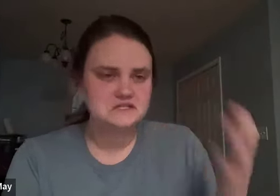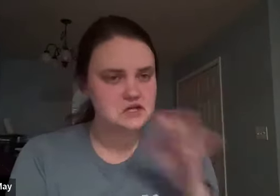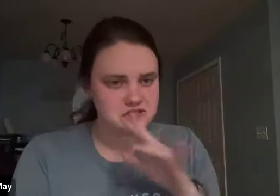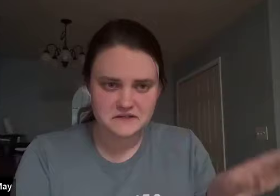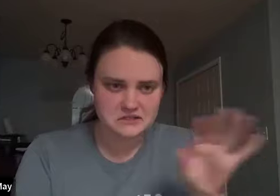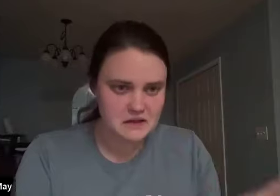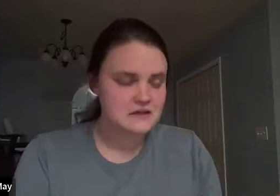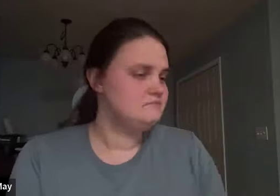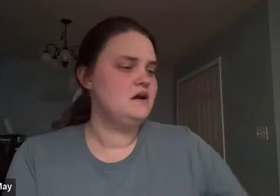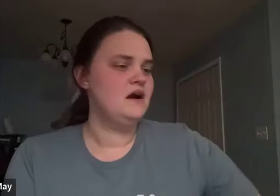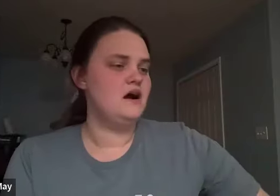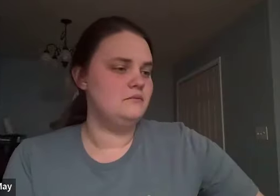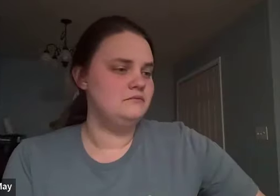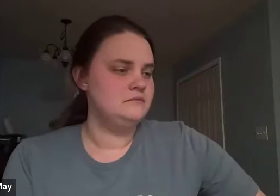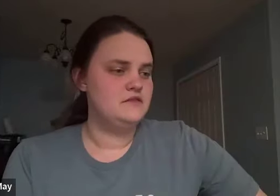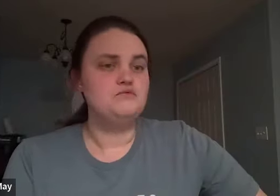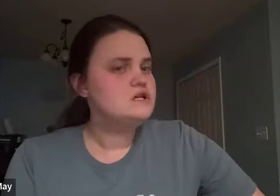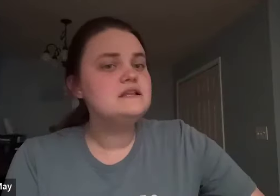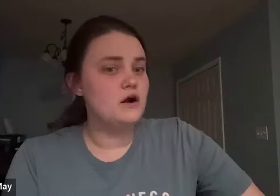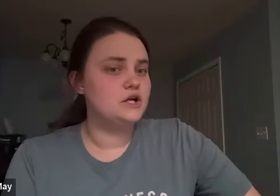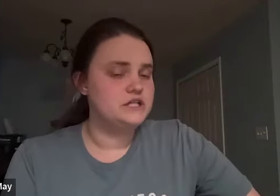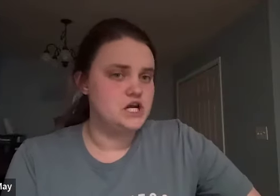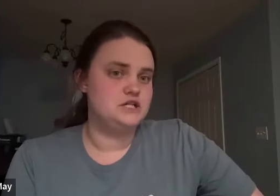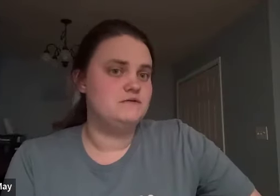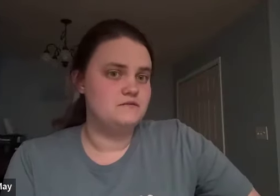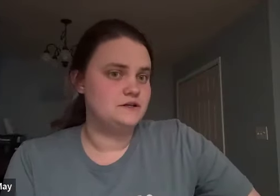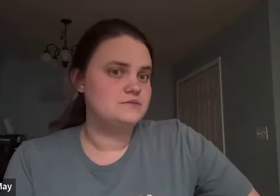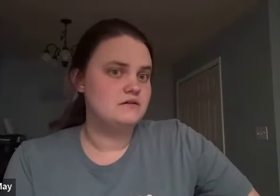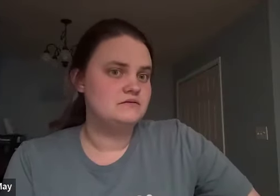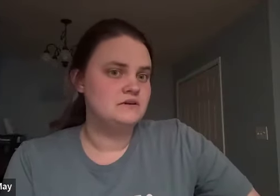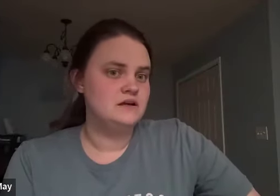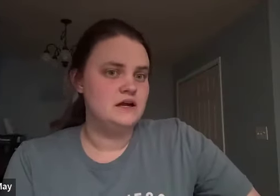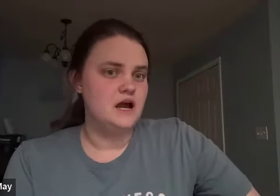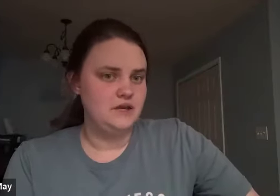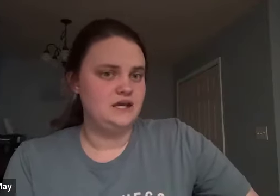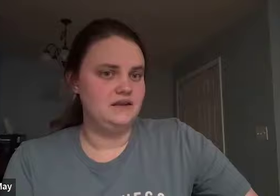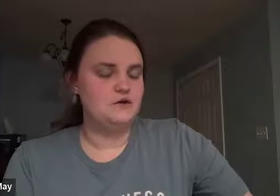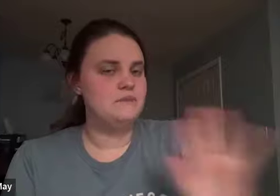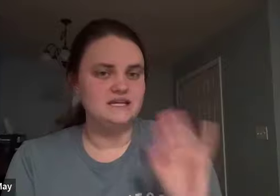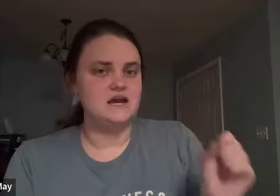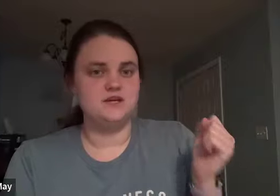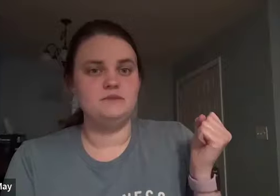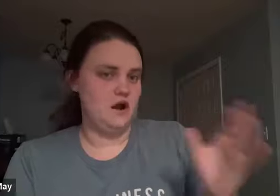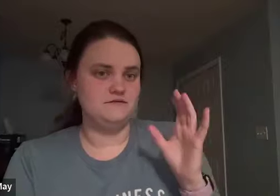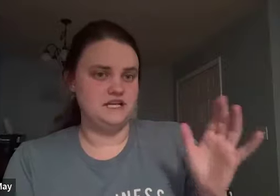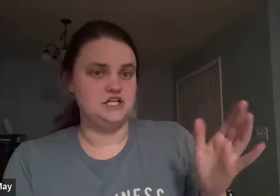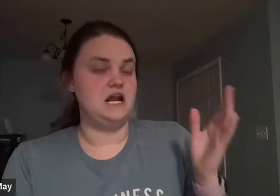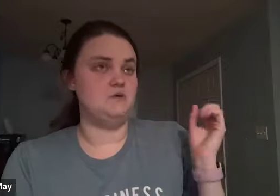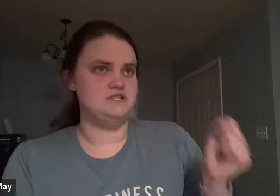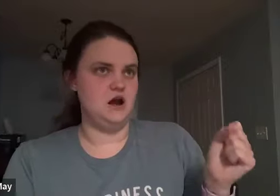hurt to finger spell it. They really aren't going to judge you if you finger spell. I mean, there are many times I'll be in a conversation and I will stop